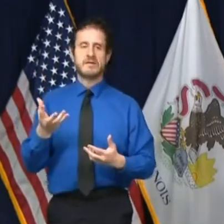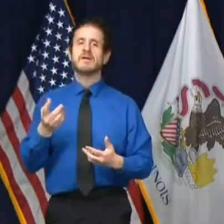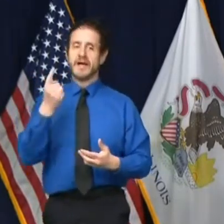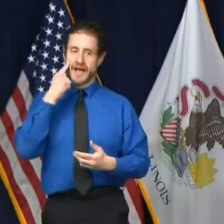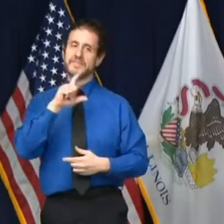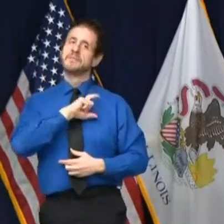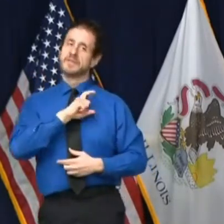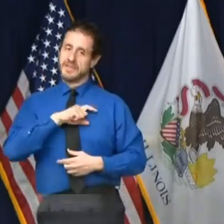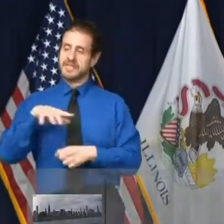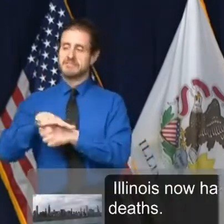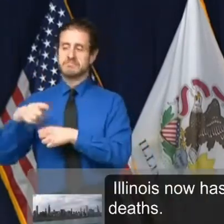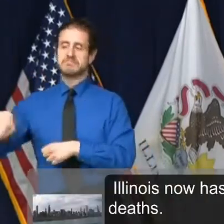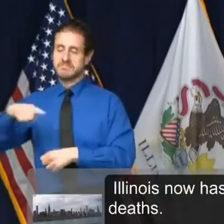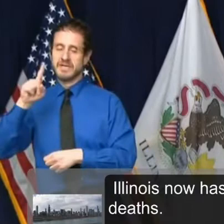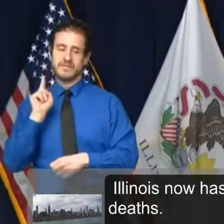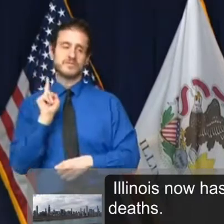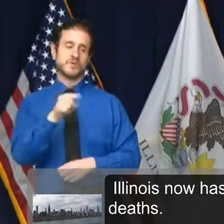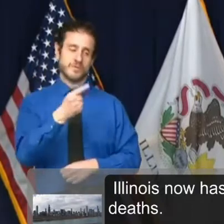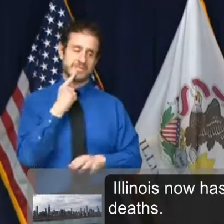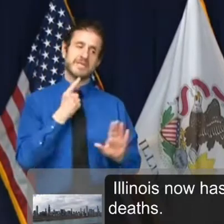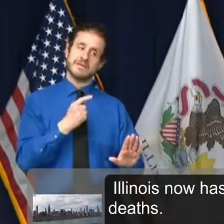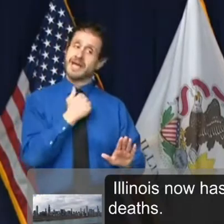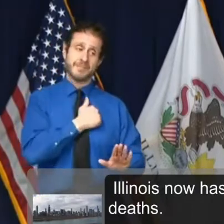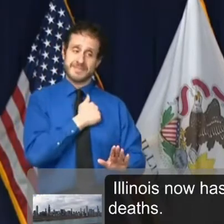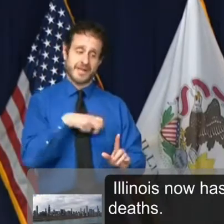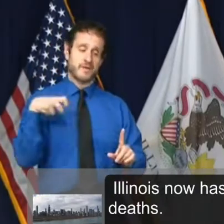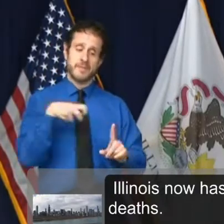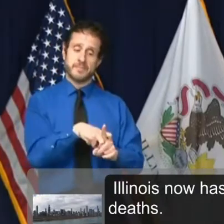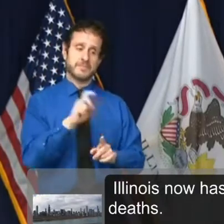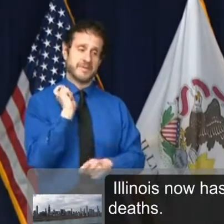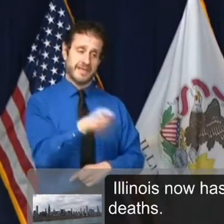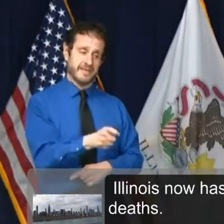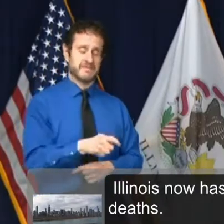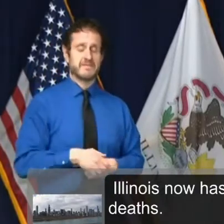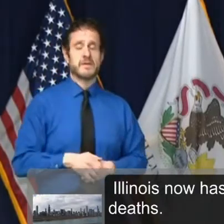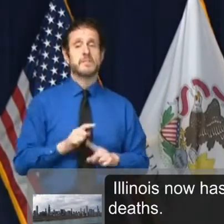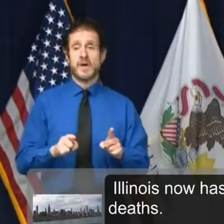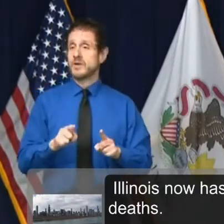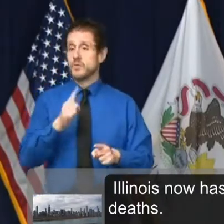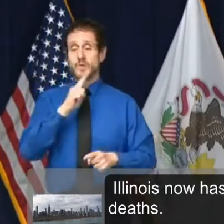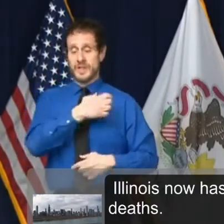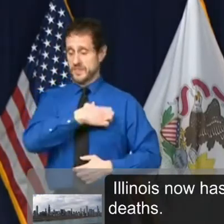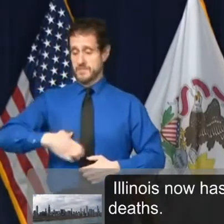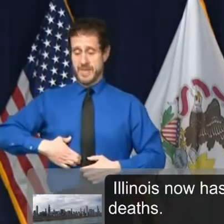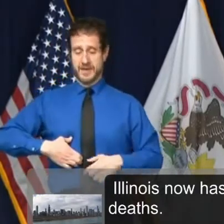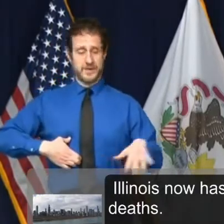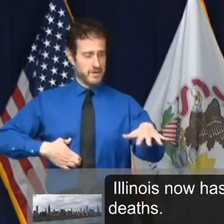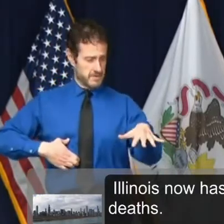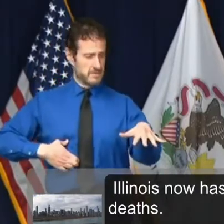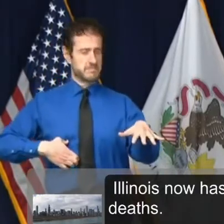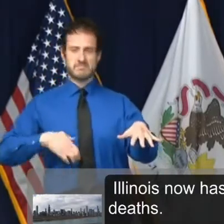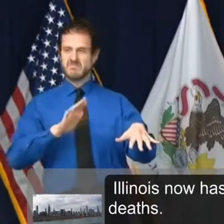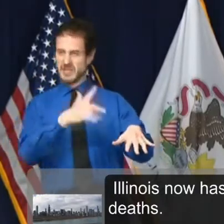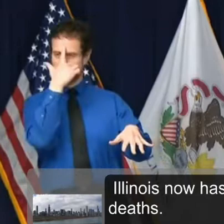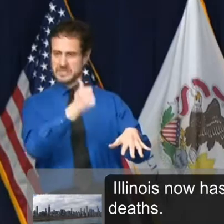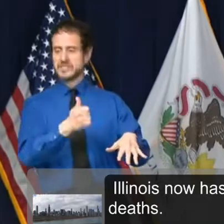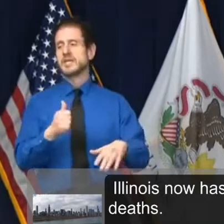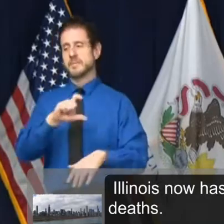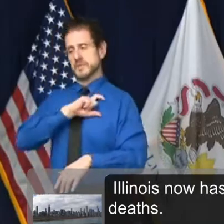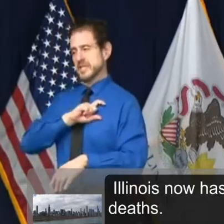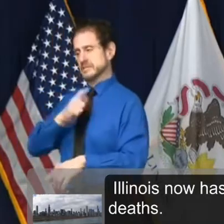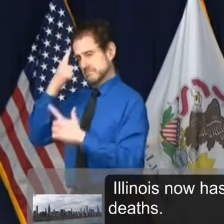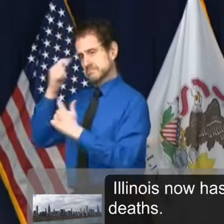law enforcement needs to step in. But it's up to the mayor and it's up to the local law enforcement to make those